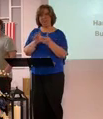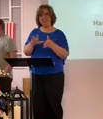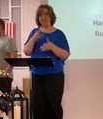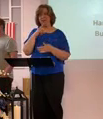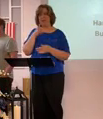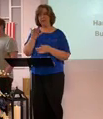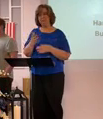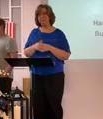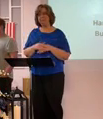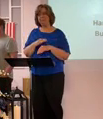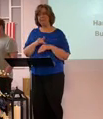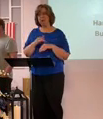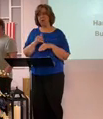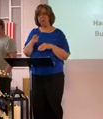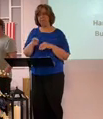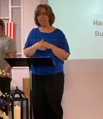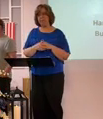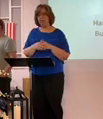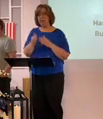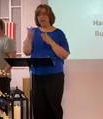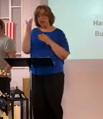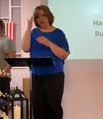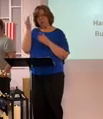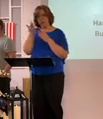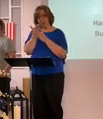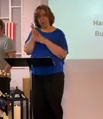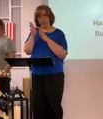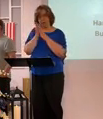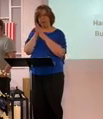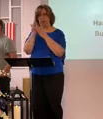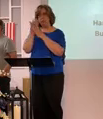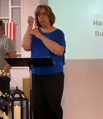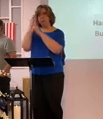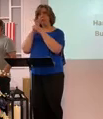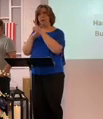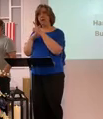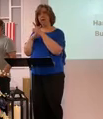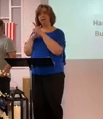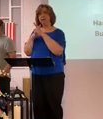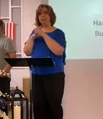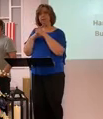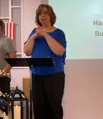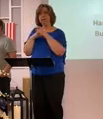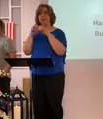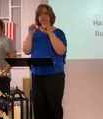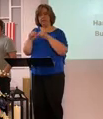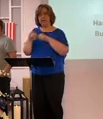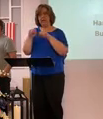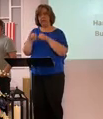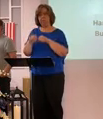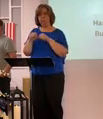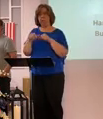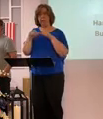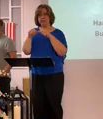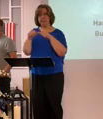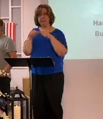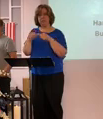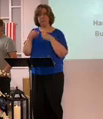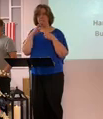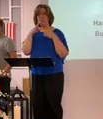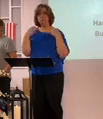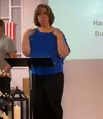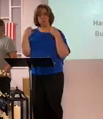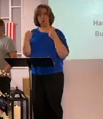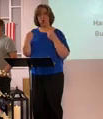And I know it's through the prayers and through God that he's able to continue going